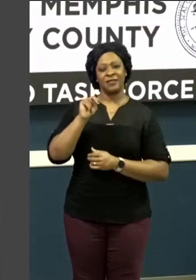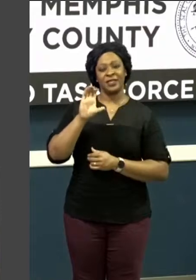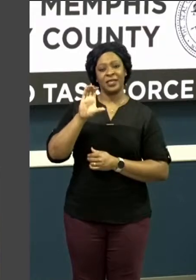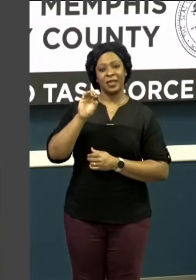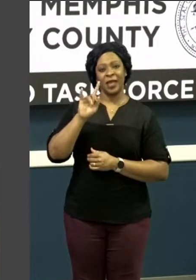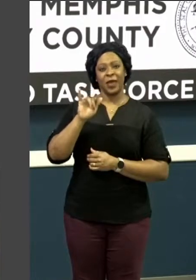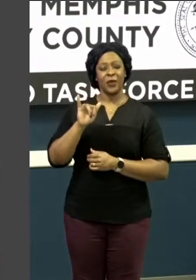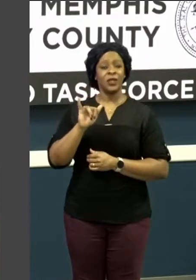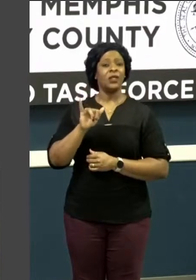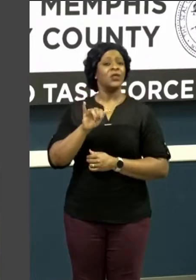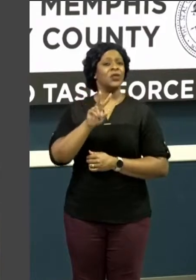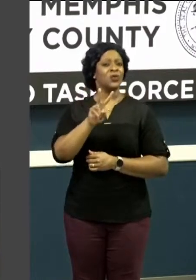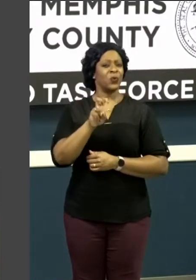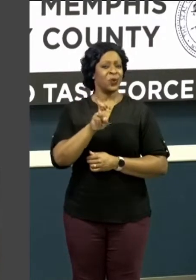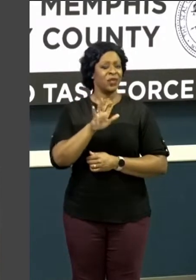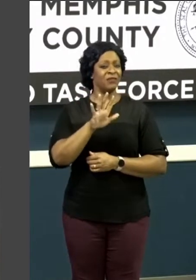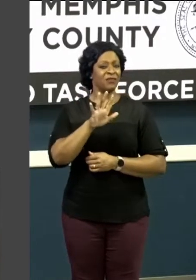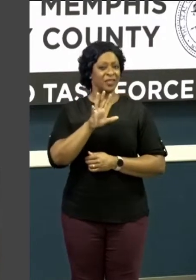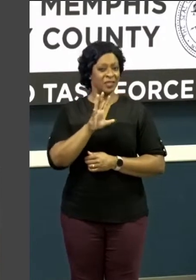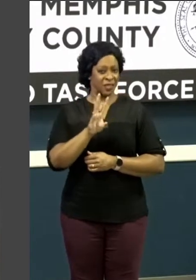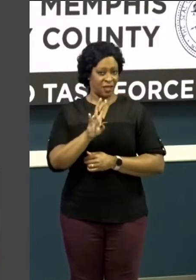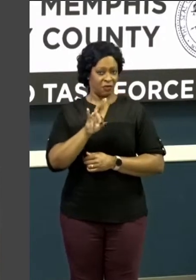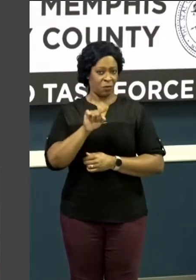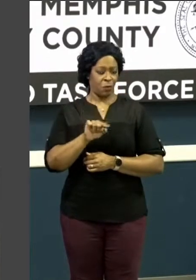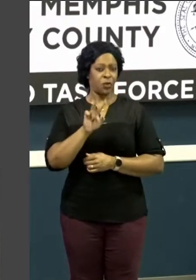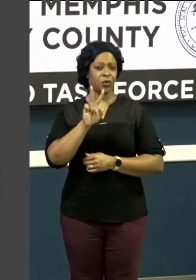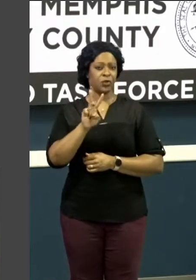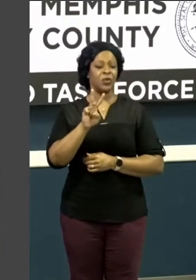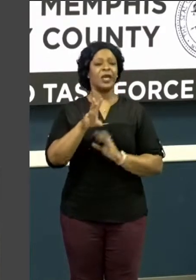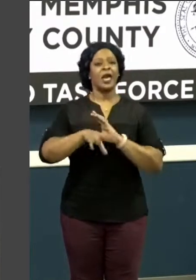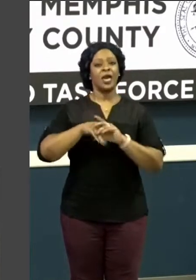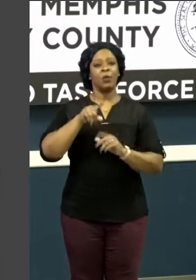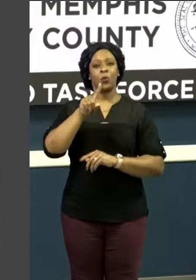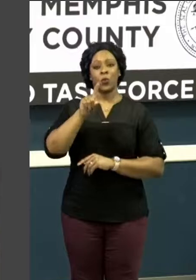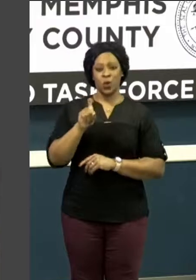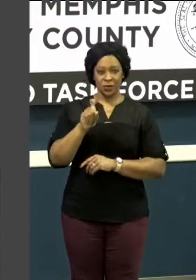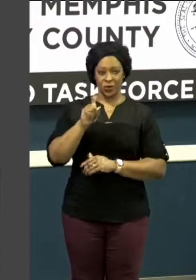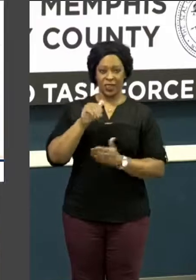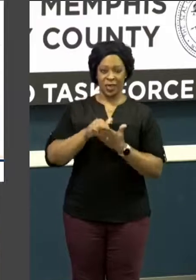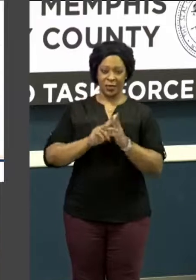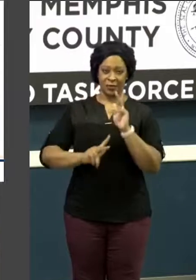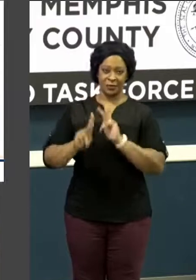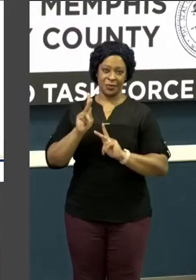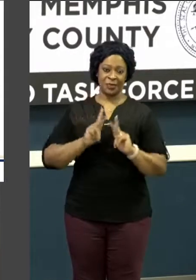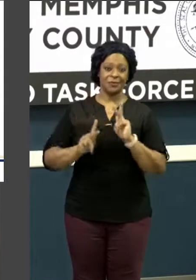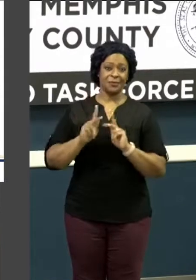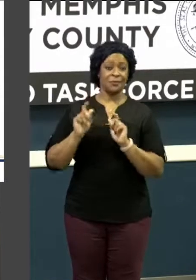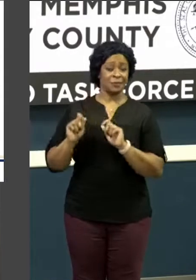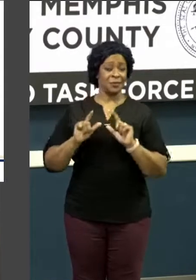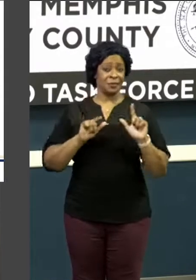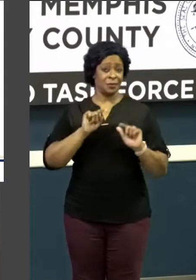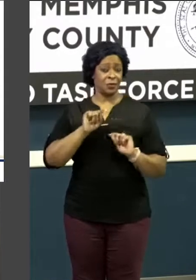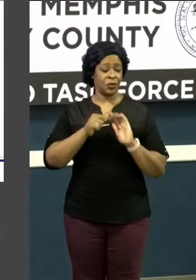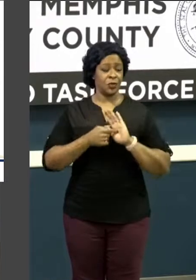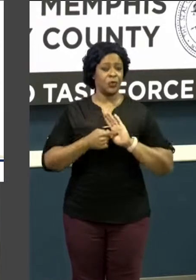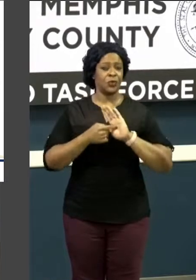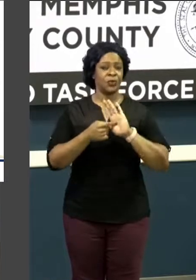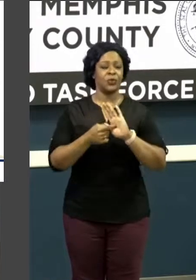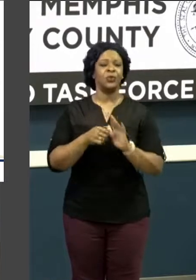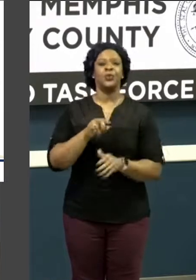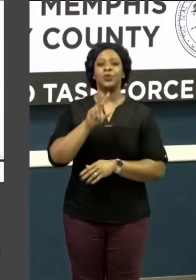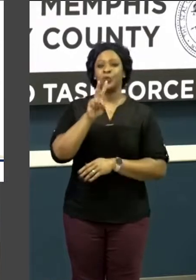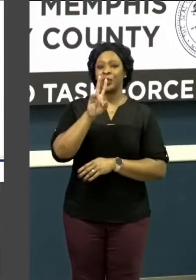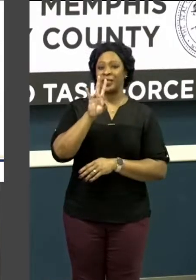rate of 257.2 per 100,000. Next slide. Currently, there are